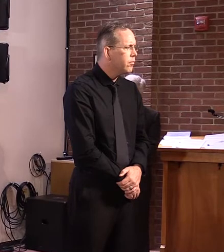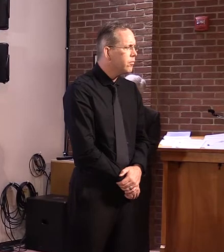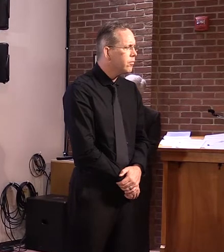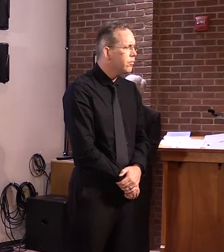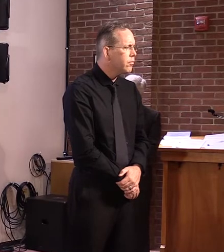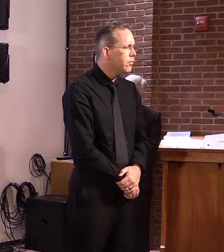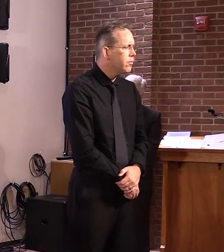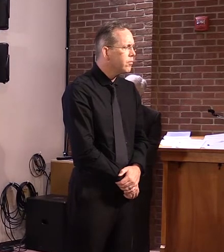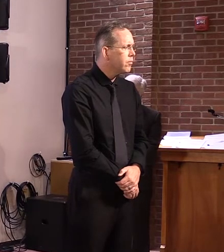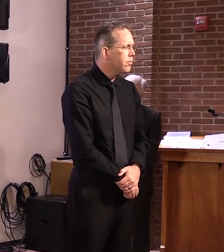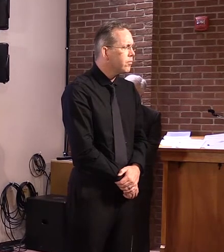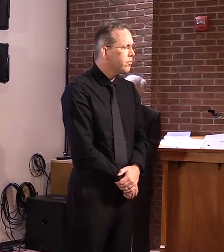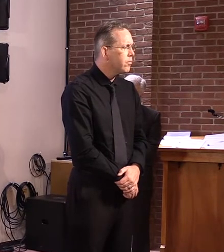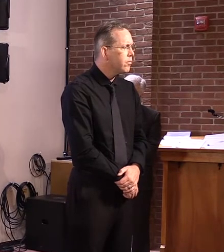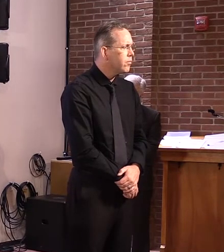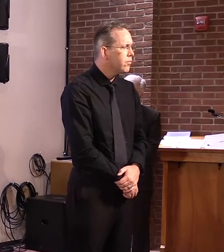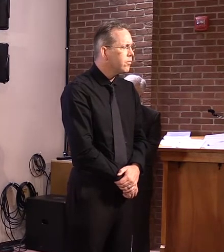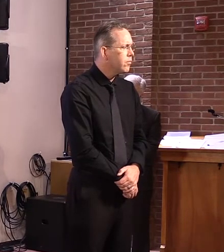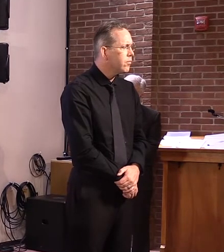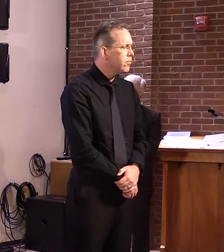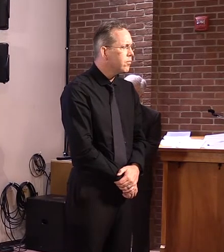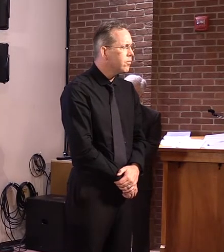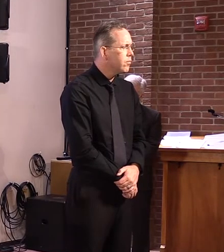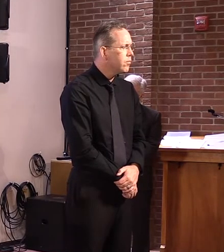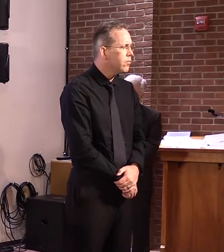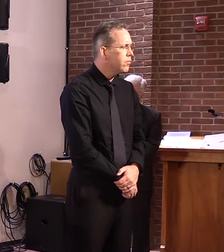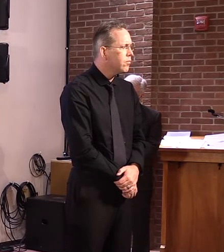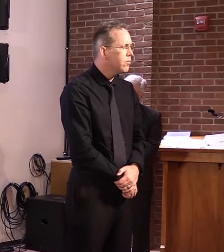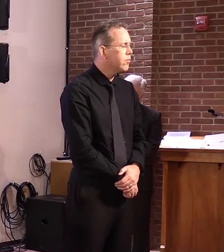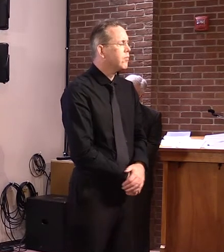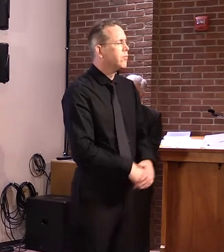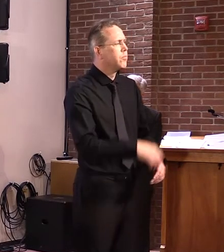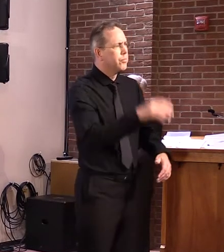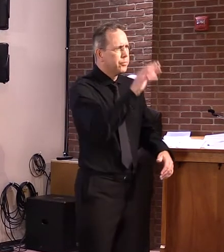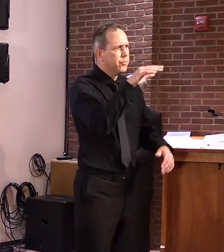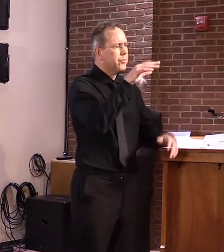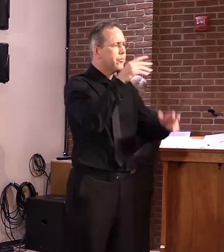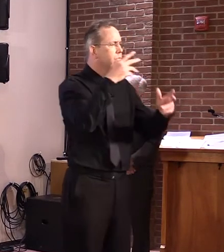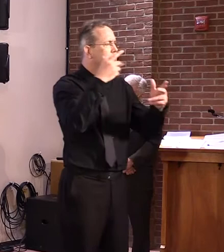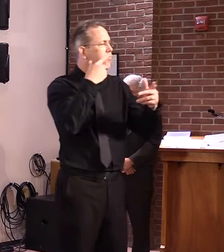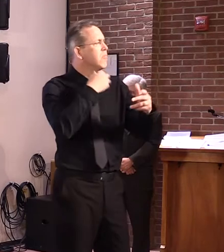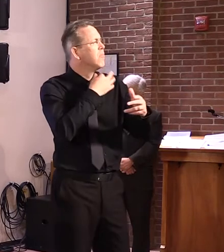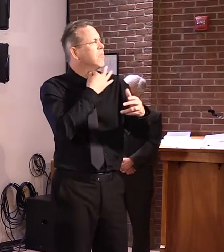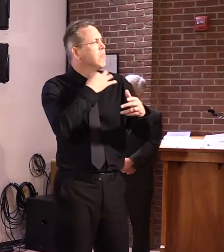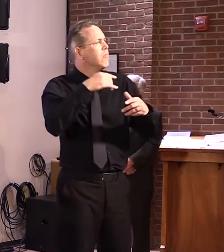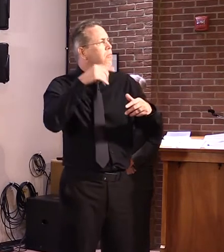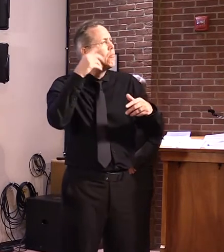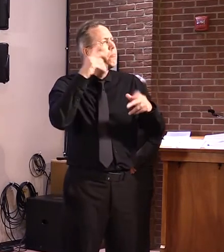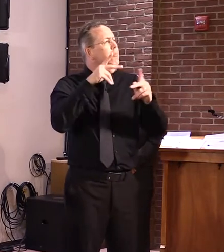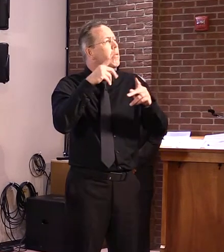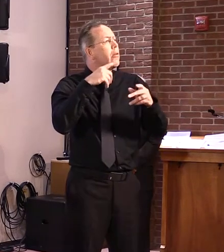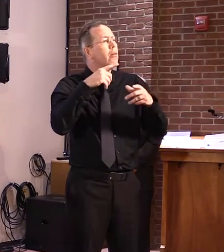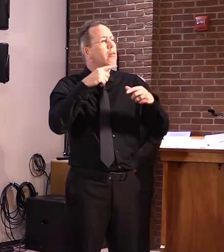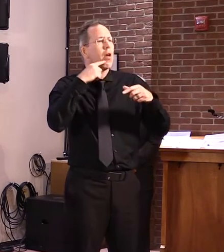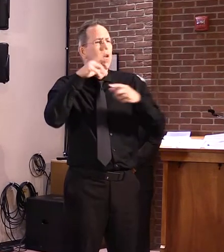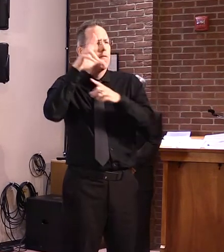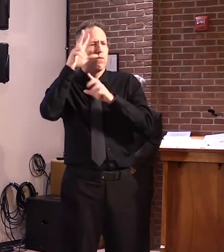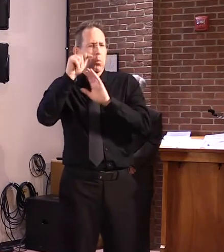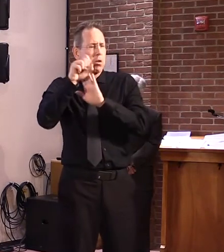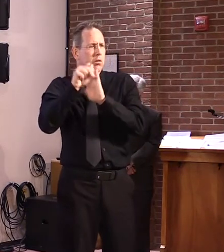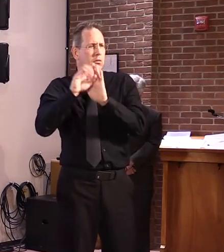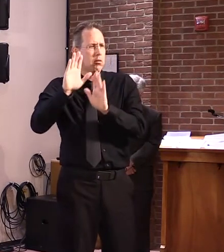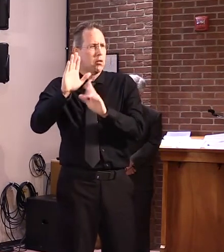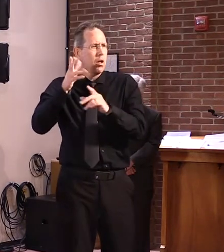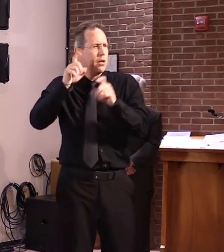how many are conducted in the state. I was hoping you could clarify that for me. Again, I'll let Dr. Levine, we're working